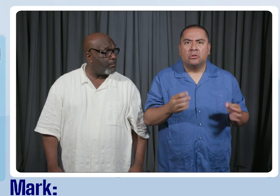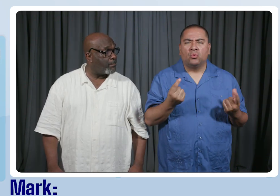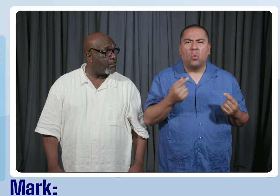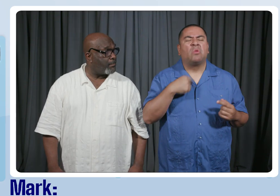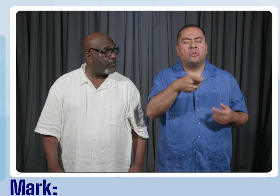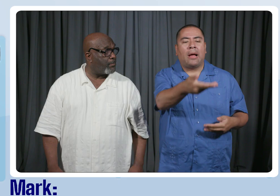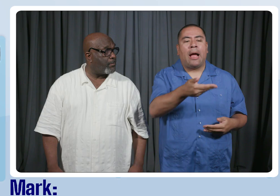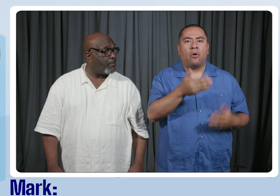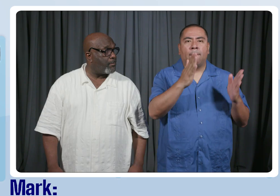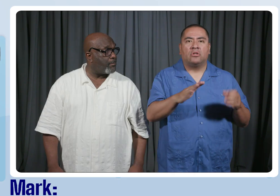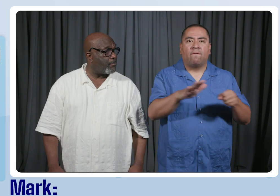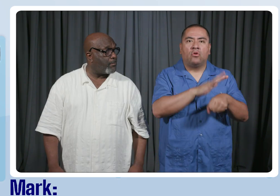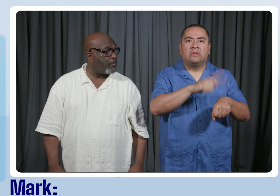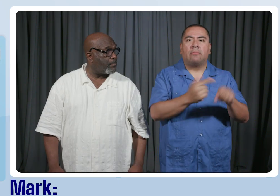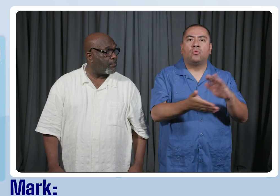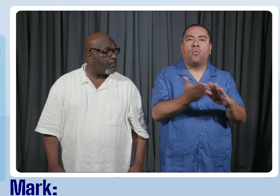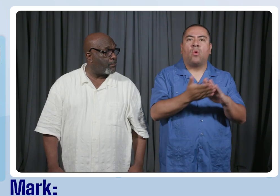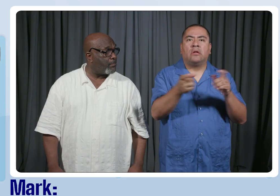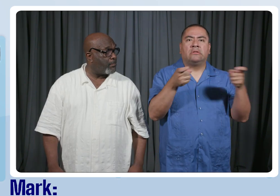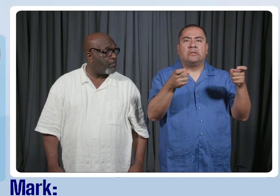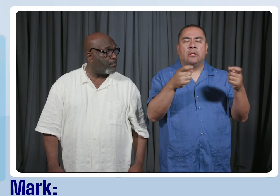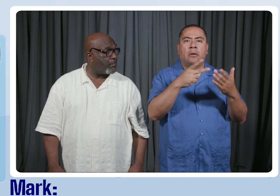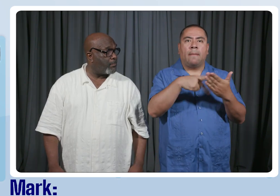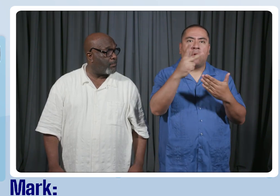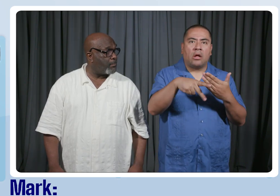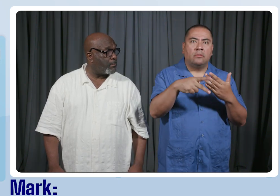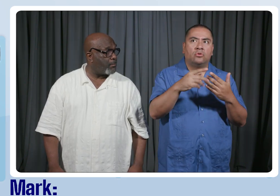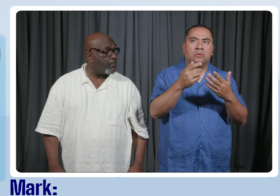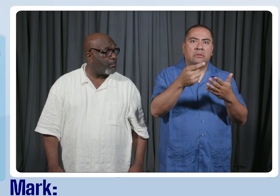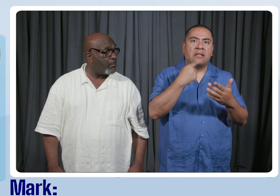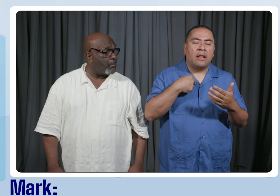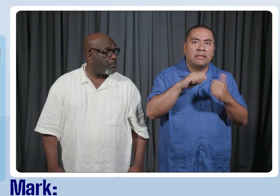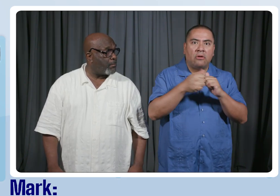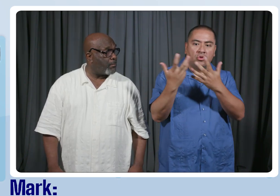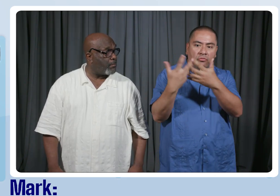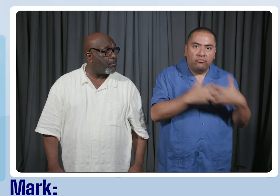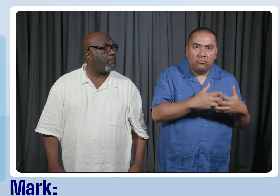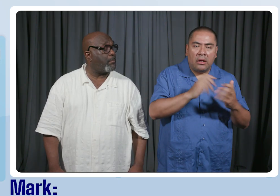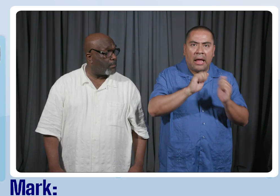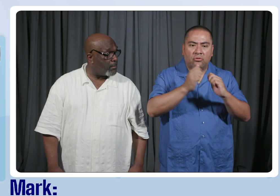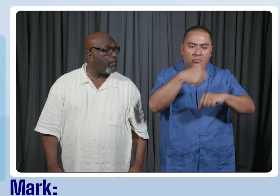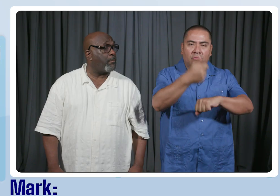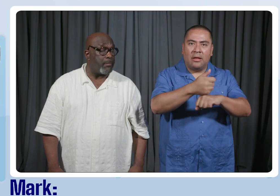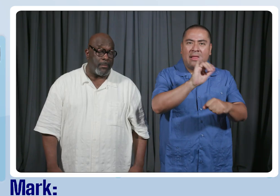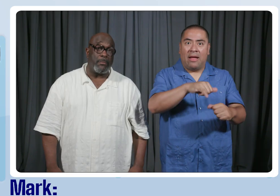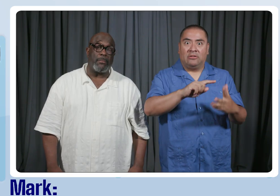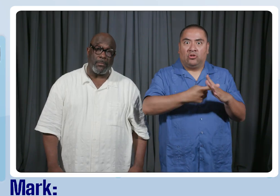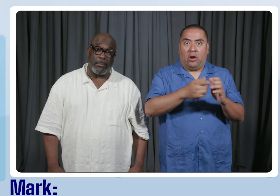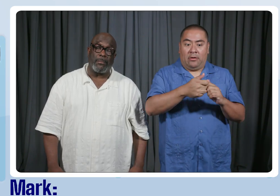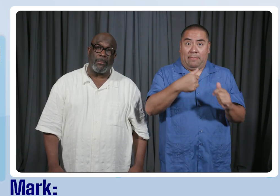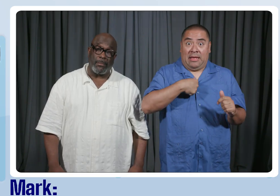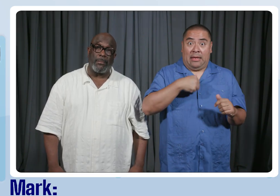need to hire somebody full-time to run this program, tell us how to make it all come together and just implement it. And that was the start of me